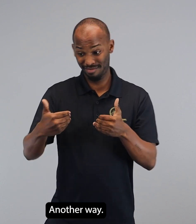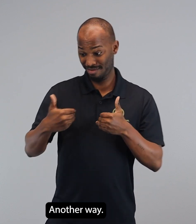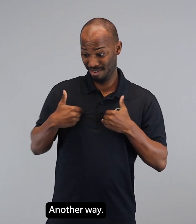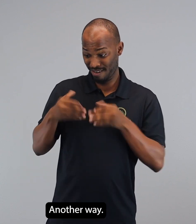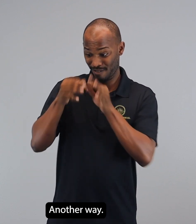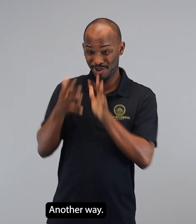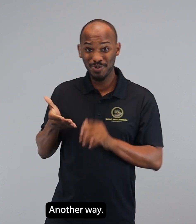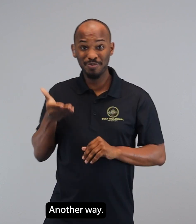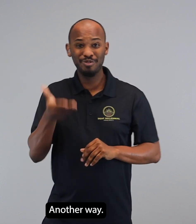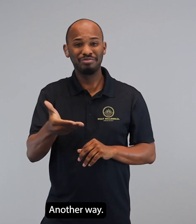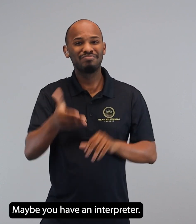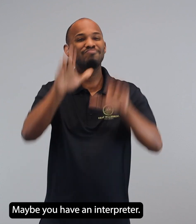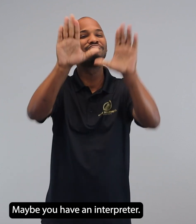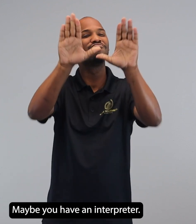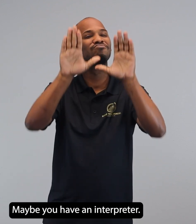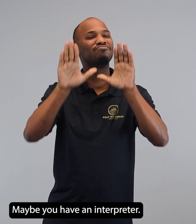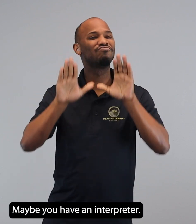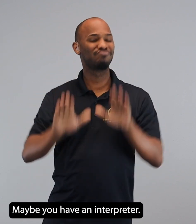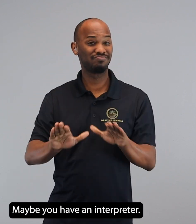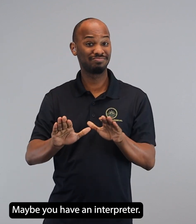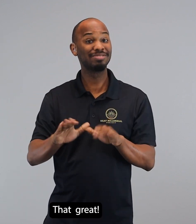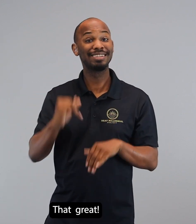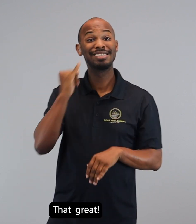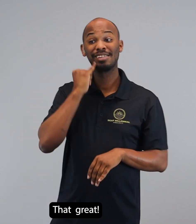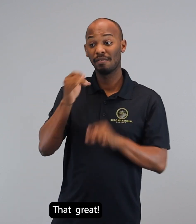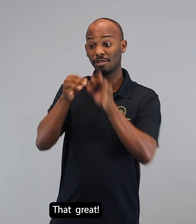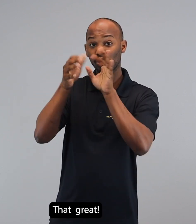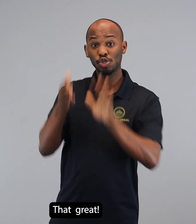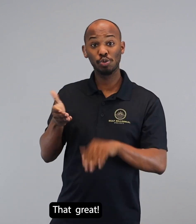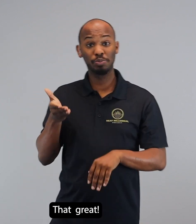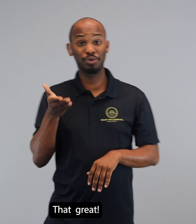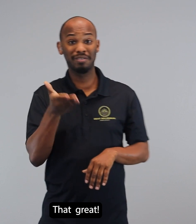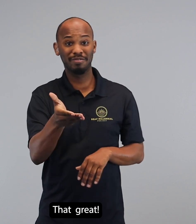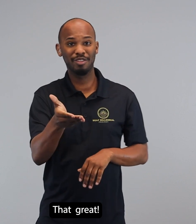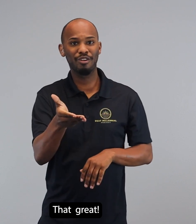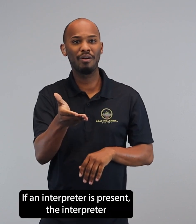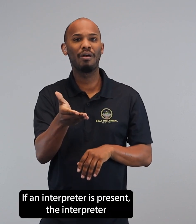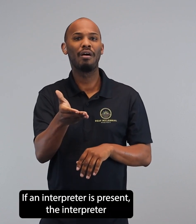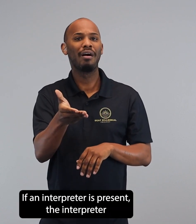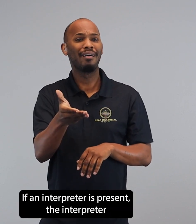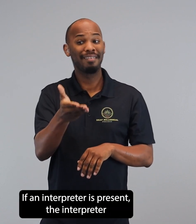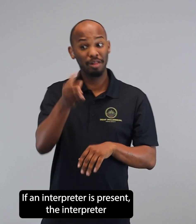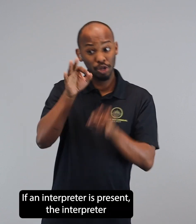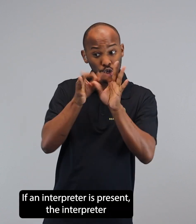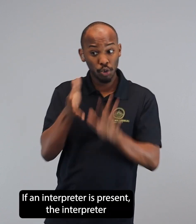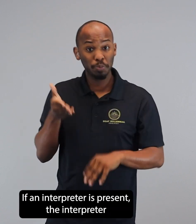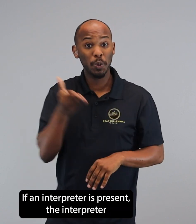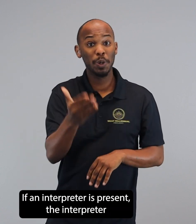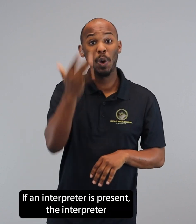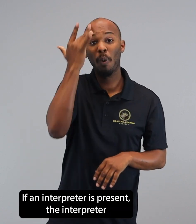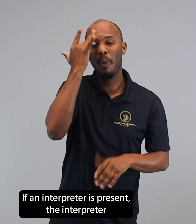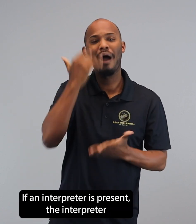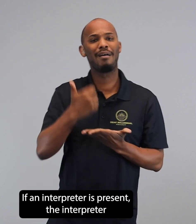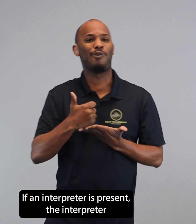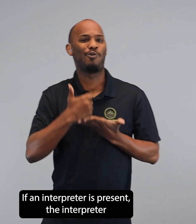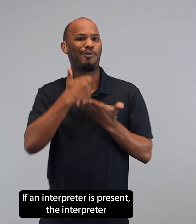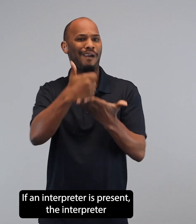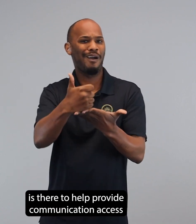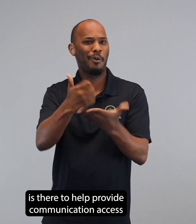Another way, maybe you have an interpreter there. Great! If an interpreter is present, the interpreter is